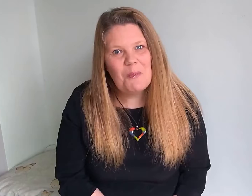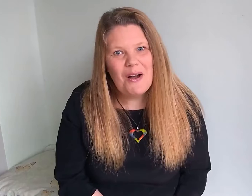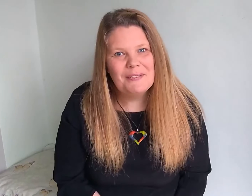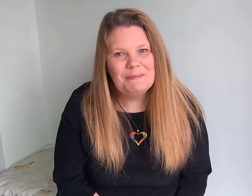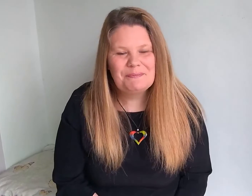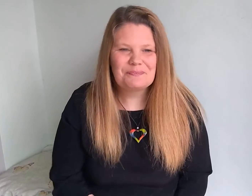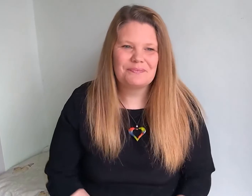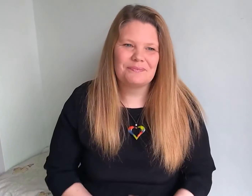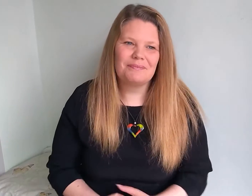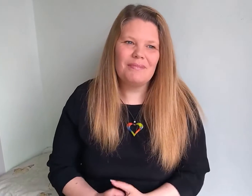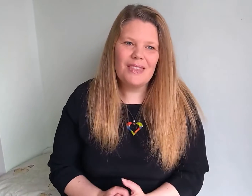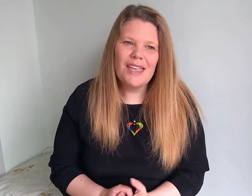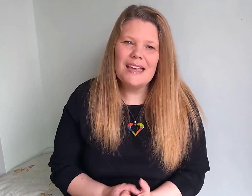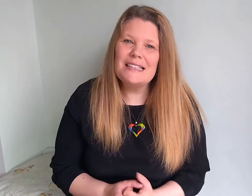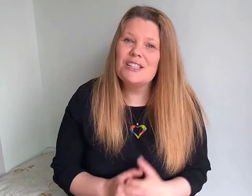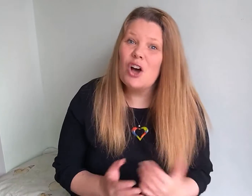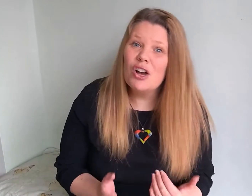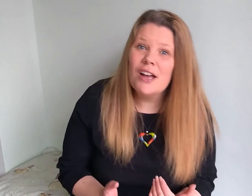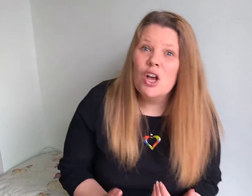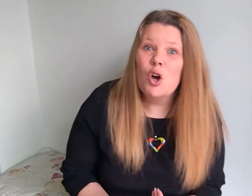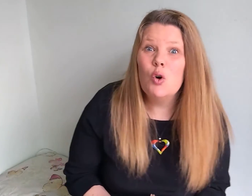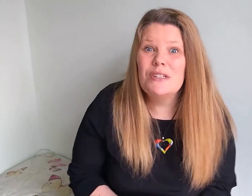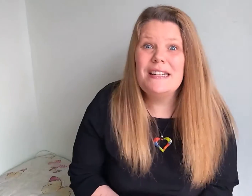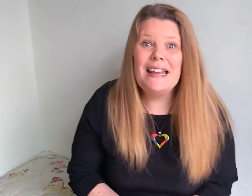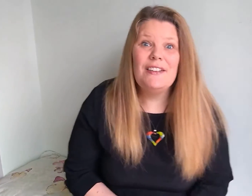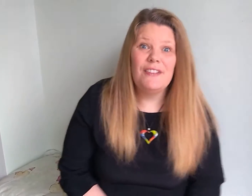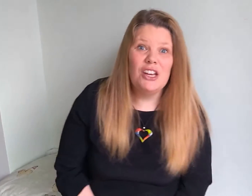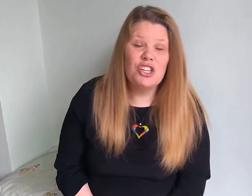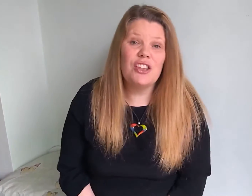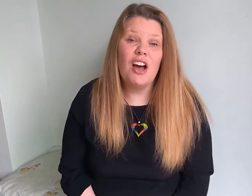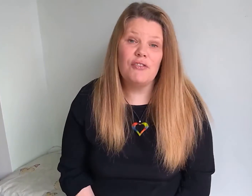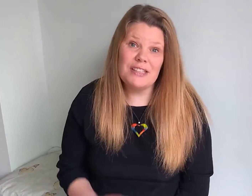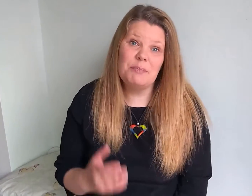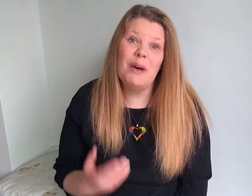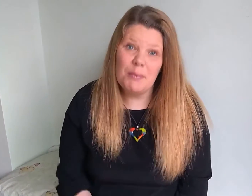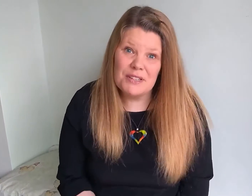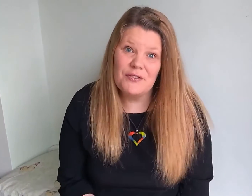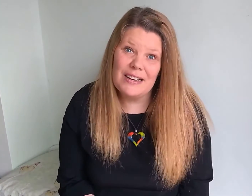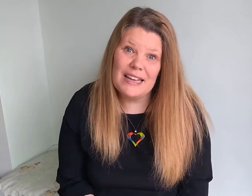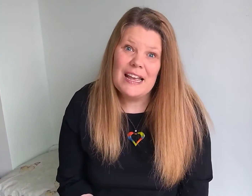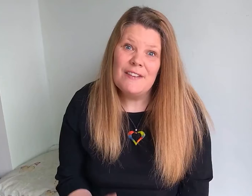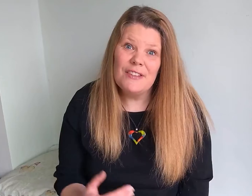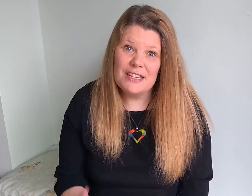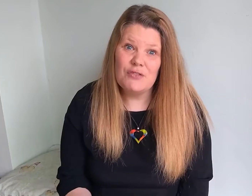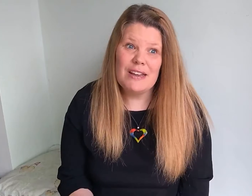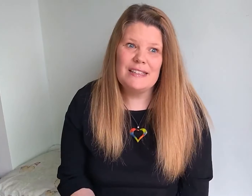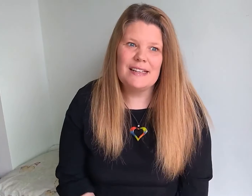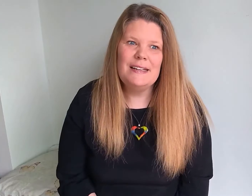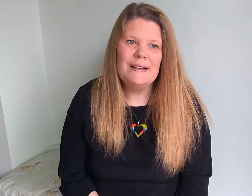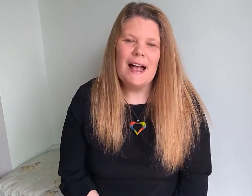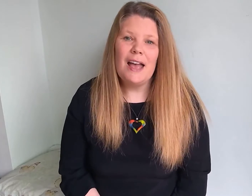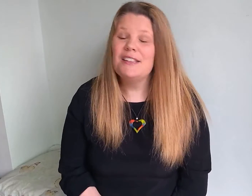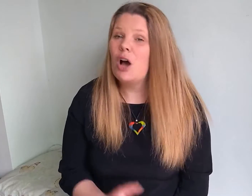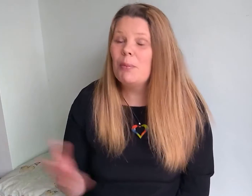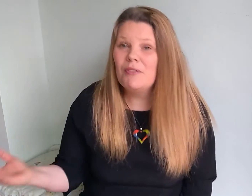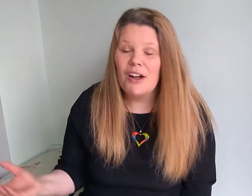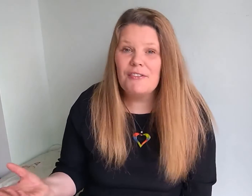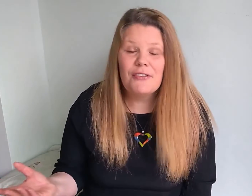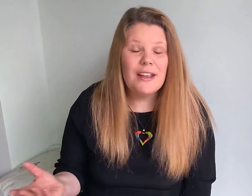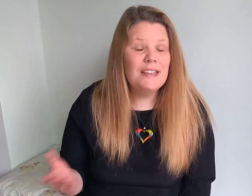one. It's a song called Nearly Finished that I've written purposefully for this reason. It's copyright free, so